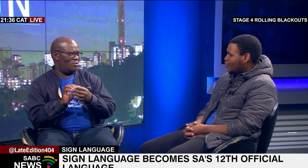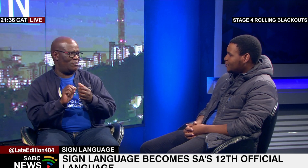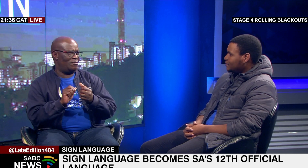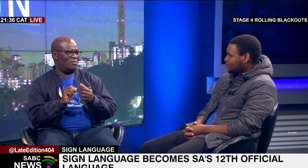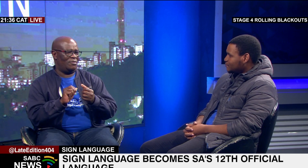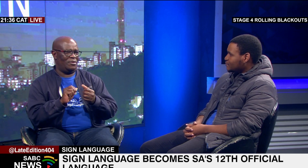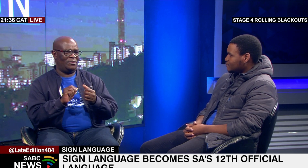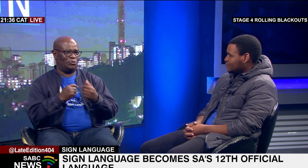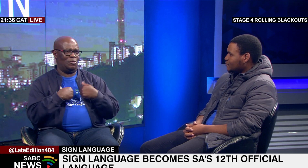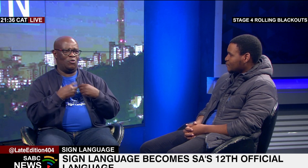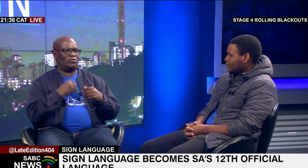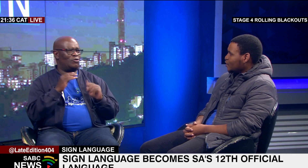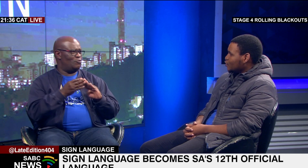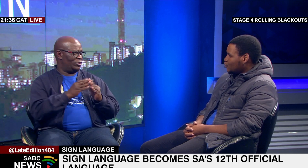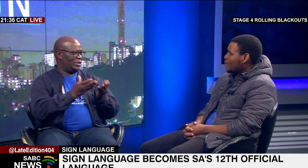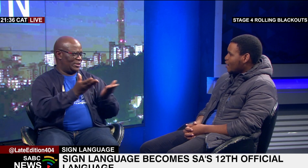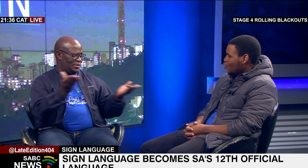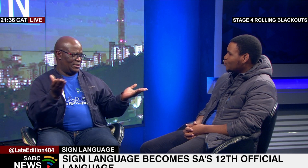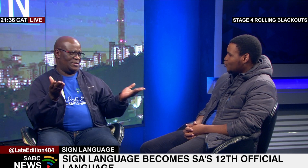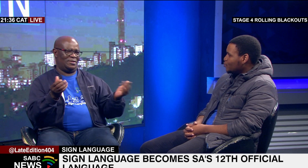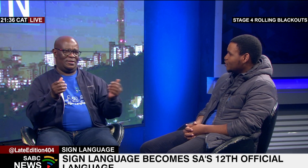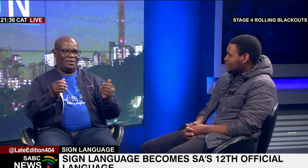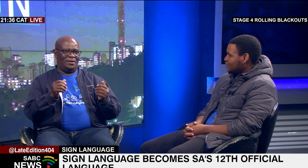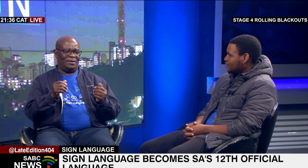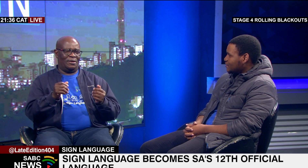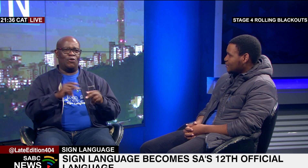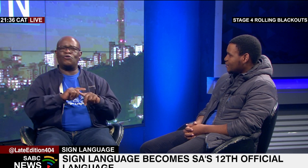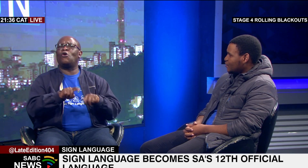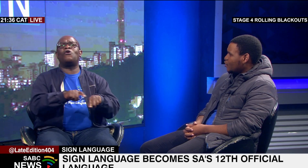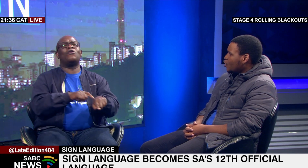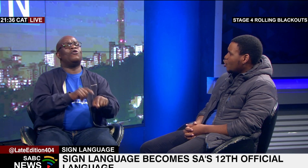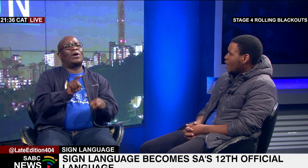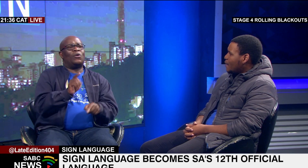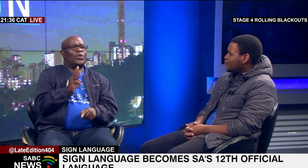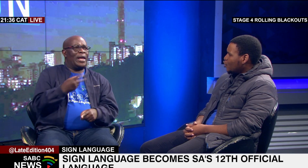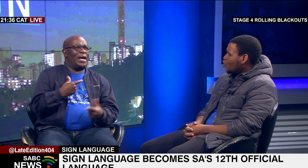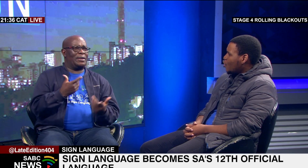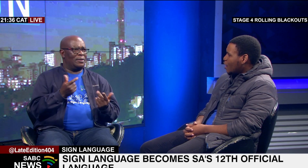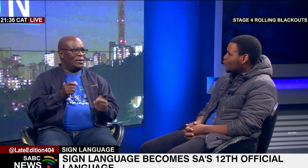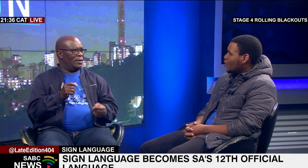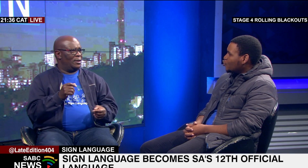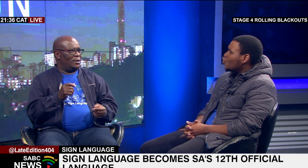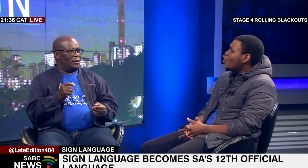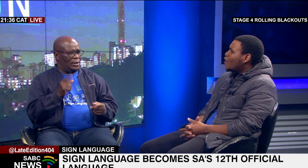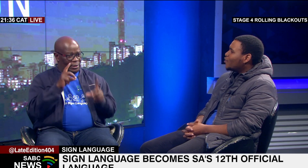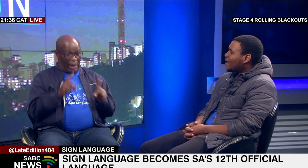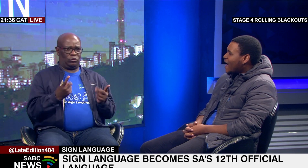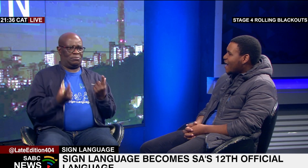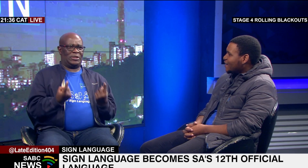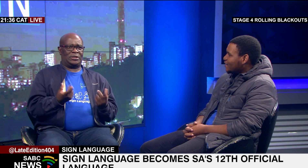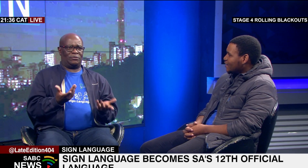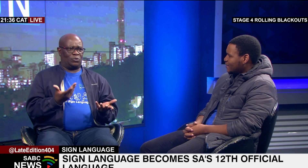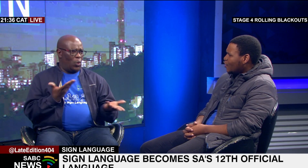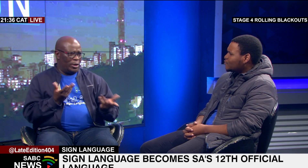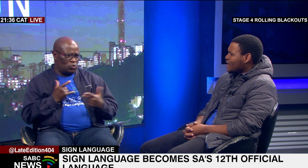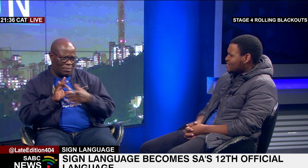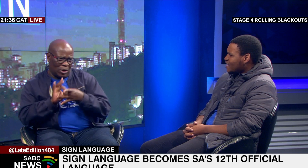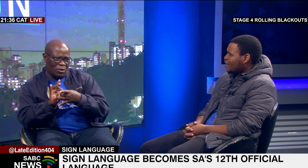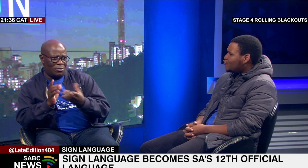belong to my own community. I'm no longer will I doubt myself, where